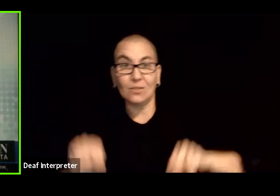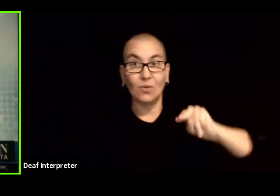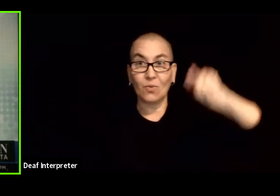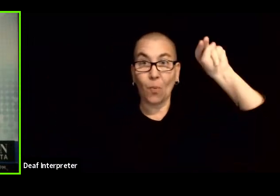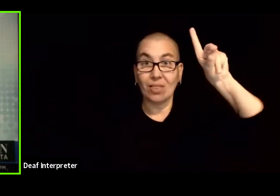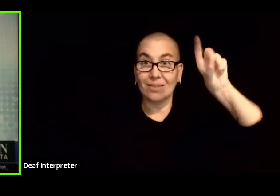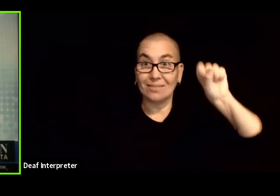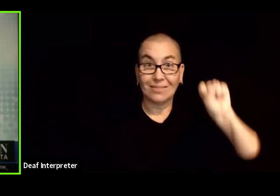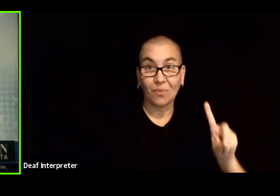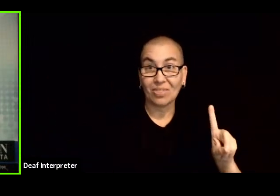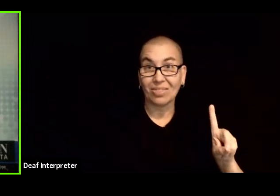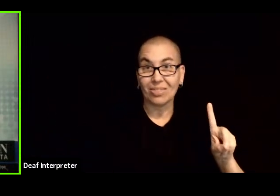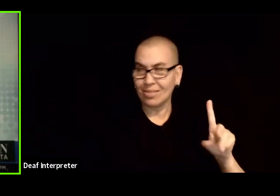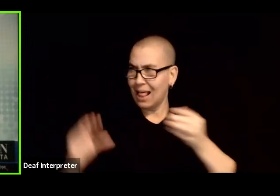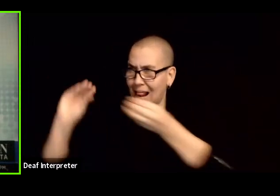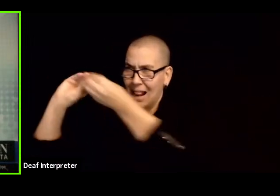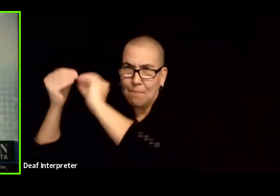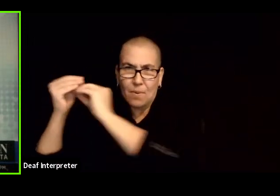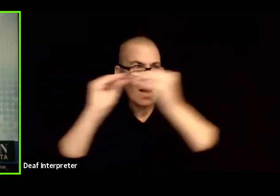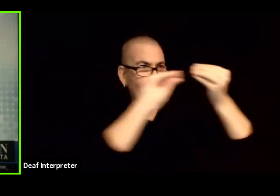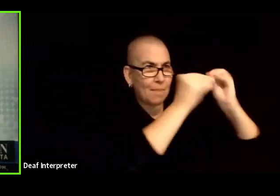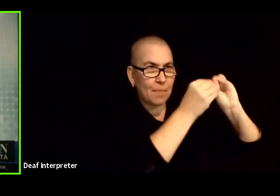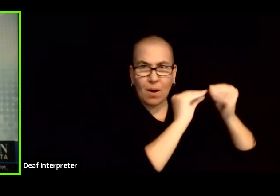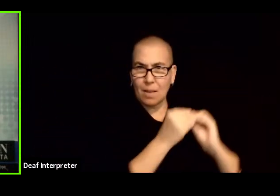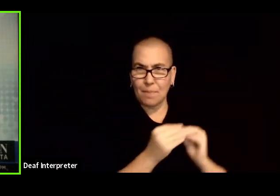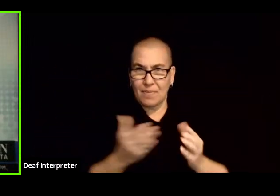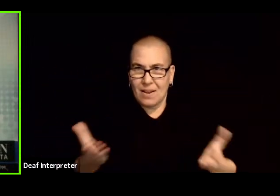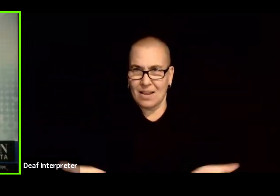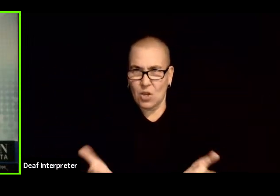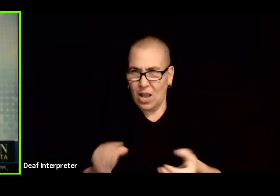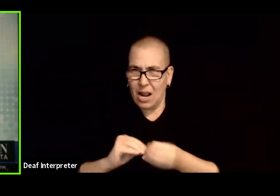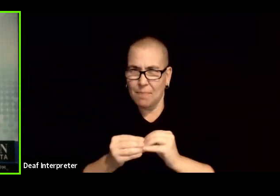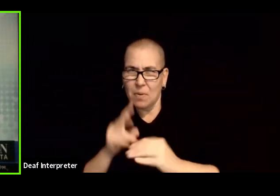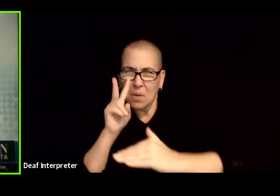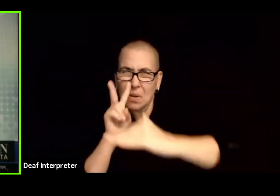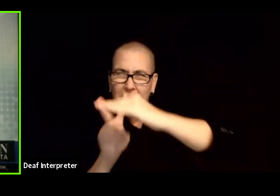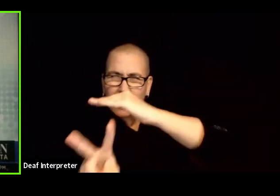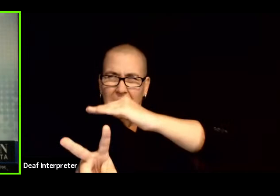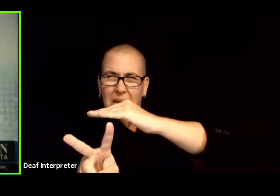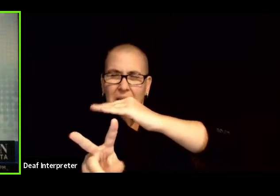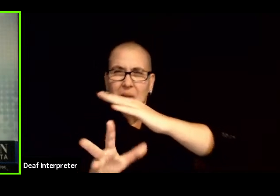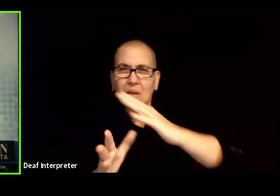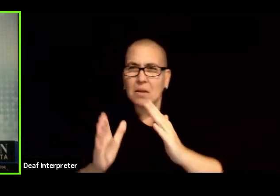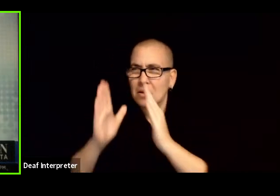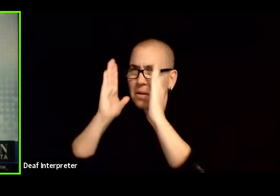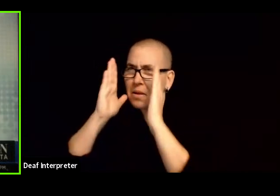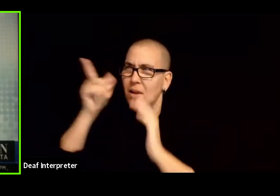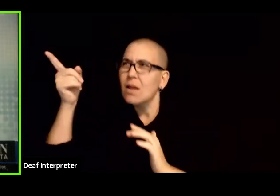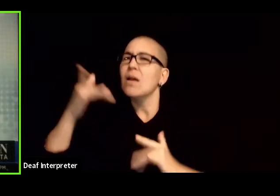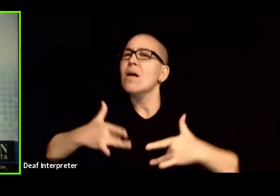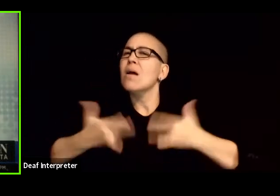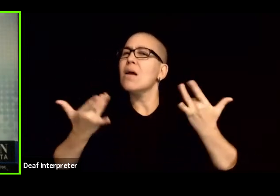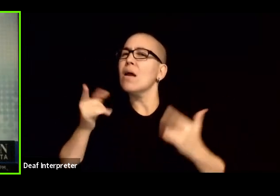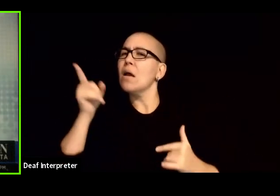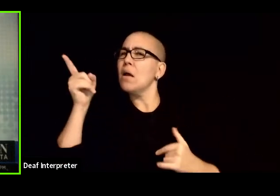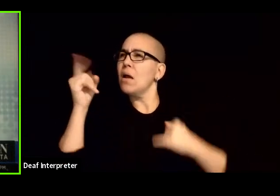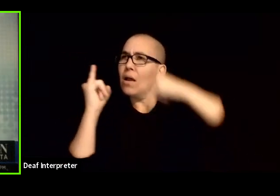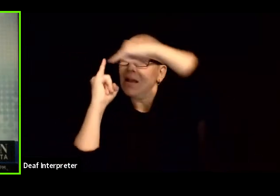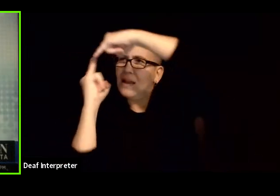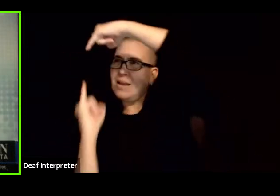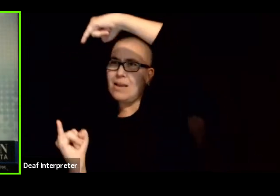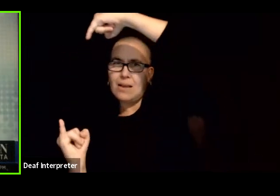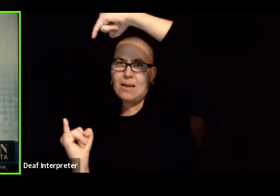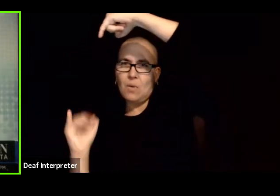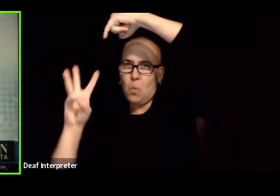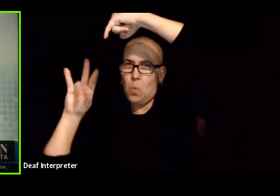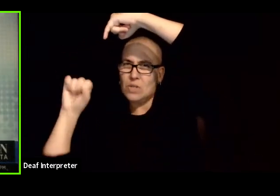at what's happening across our borders, and that also lets us know what could be happening in